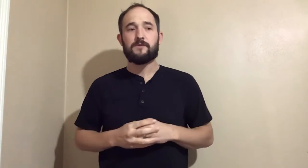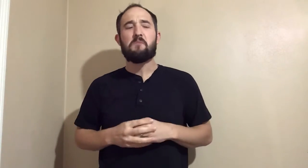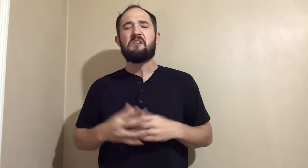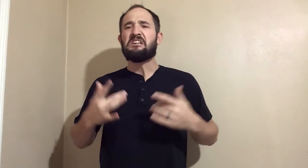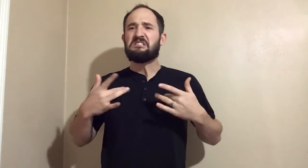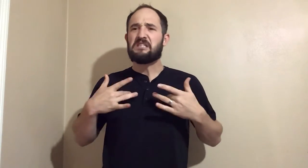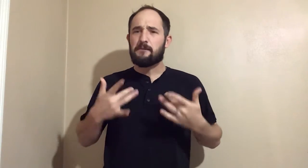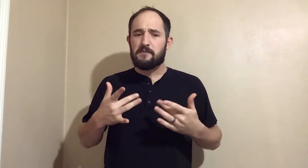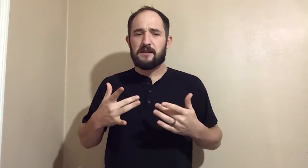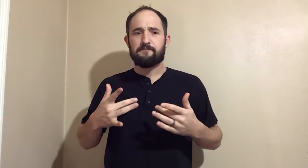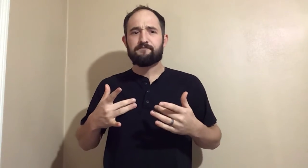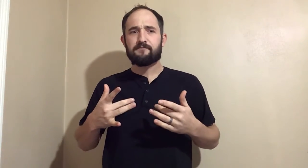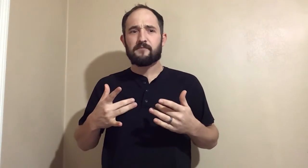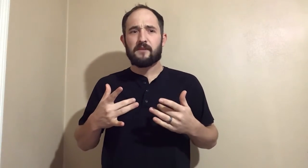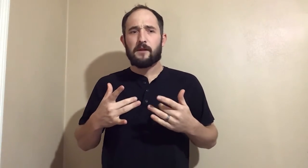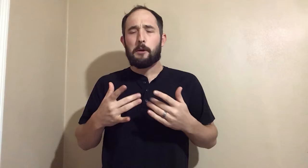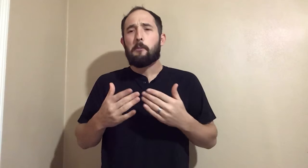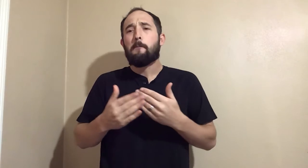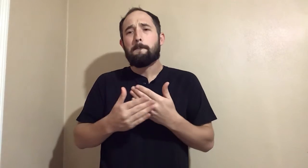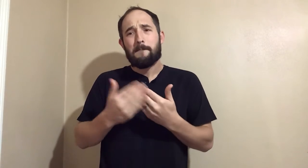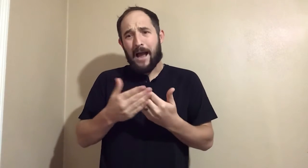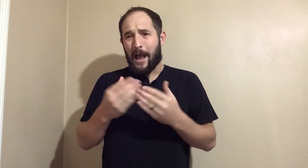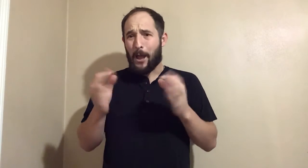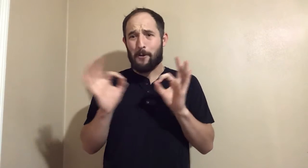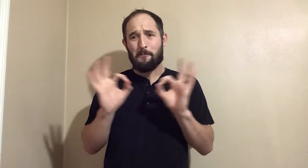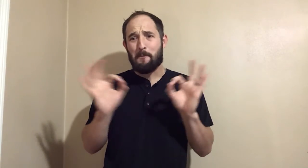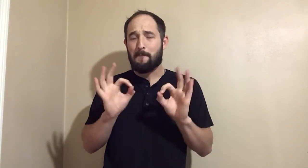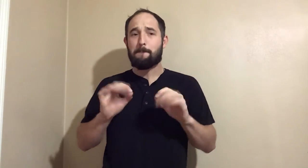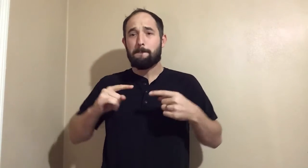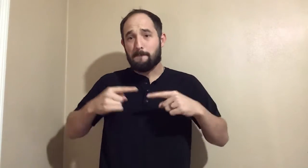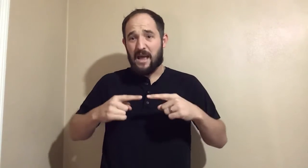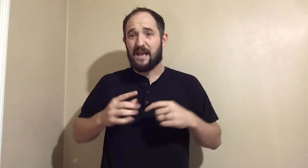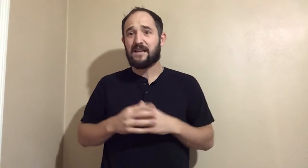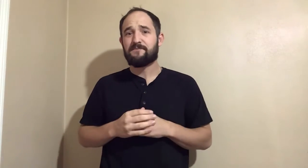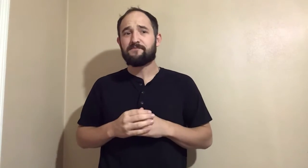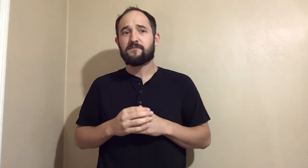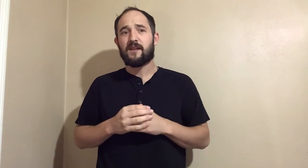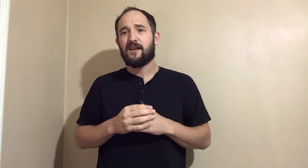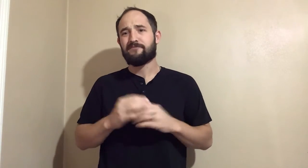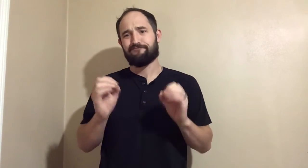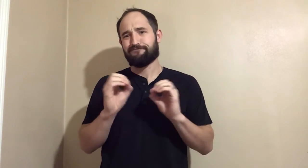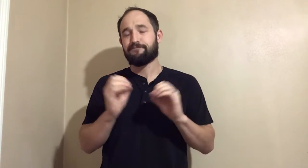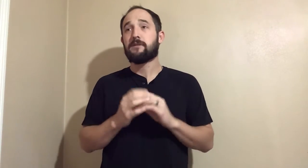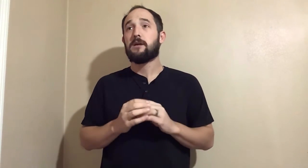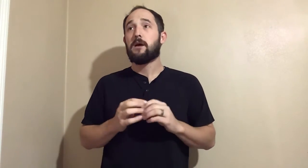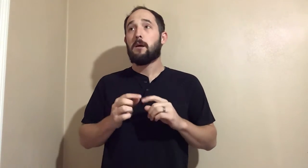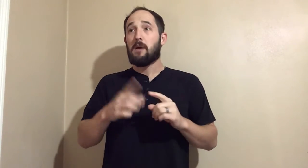start at the bottom, moderate pain it might start in the middle, and severe pain start at the top.